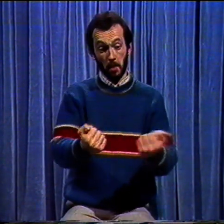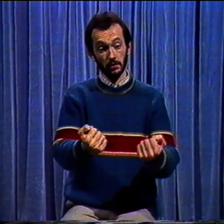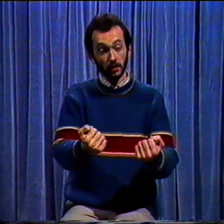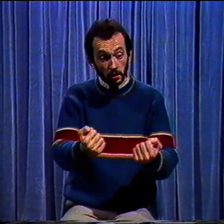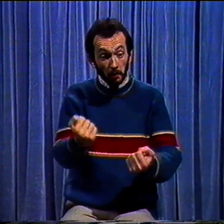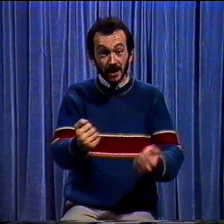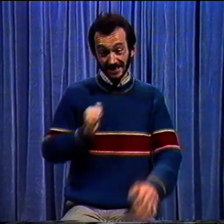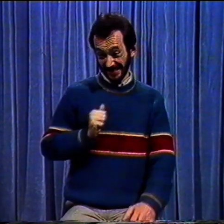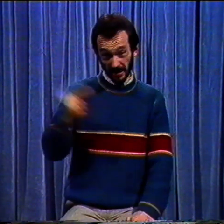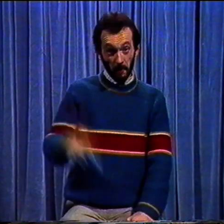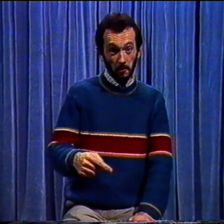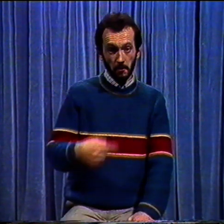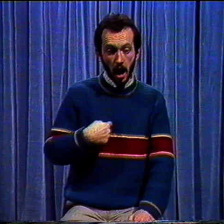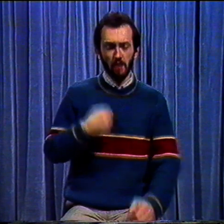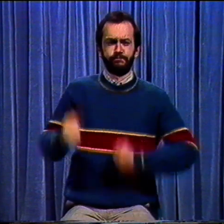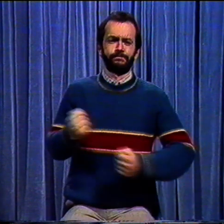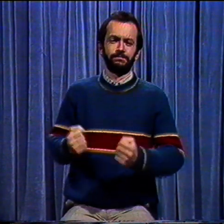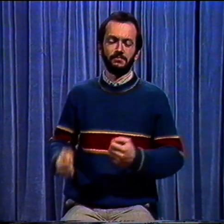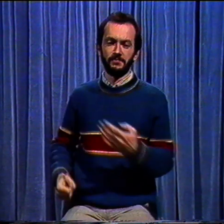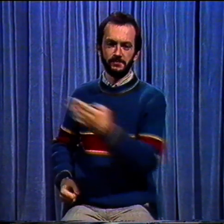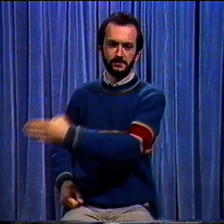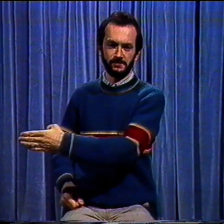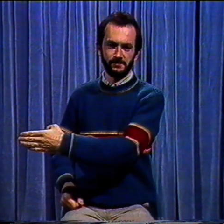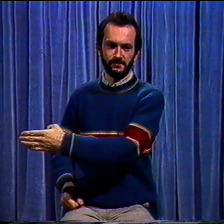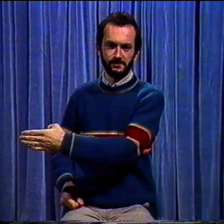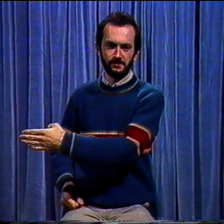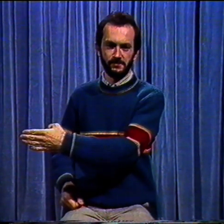It's okay. Is the bus coming? Yes, it's just coming any moment. Yeah, and I ran and caught it.